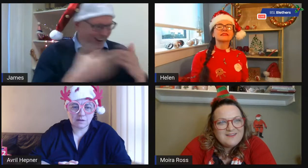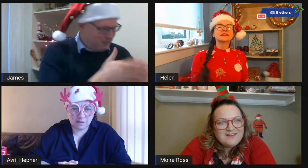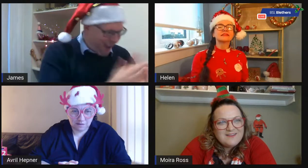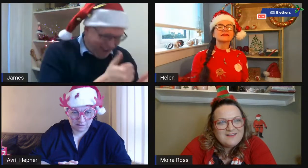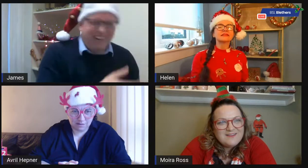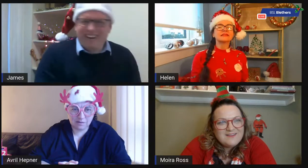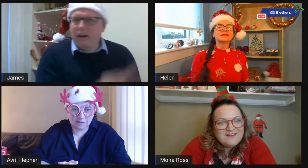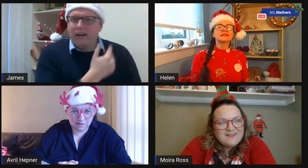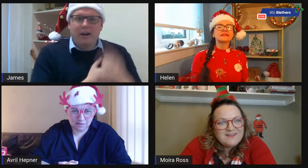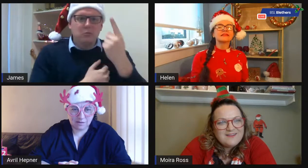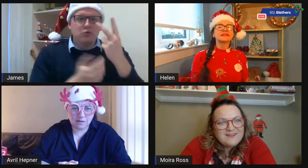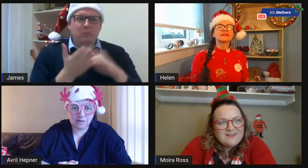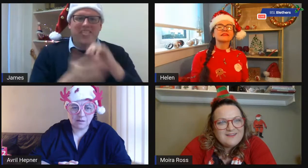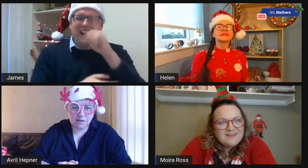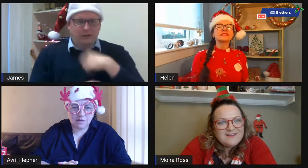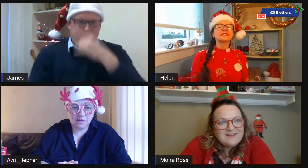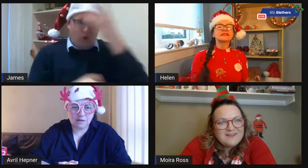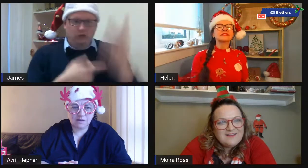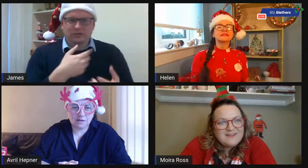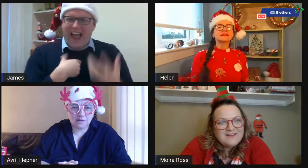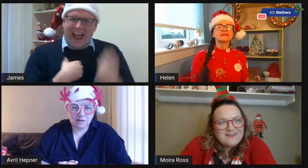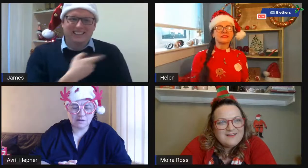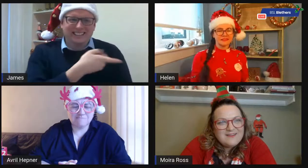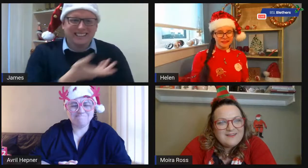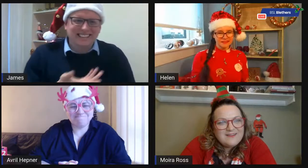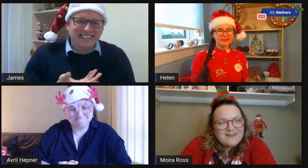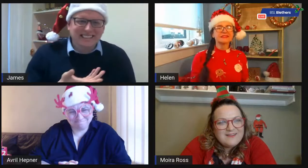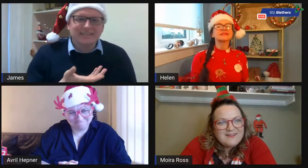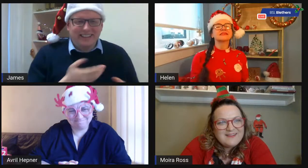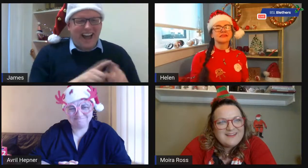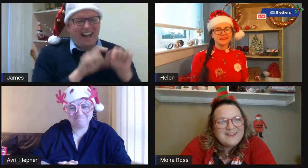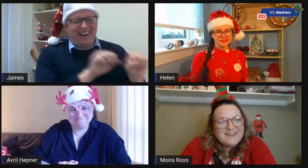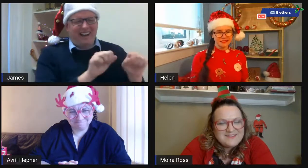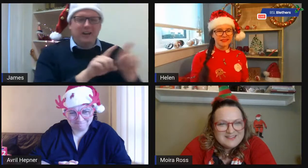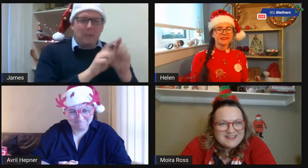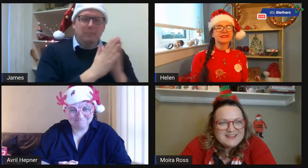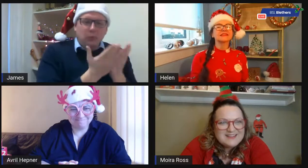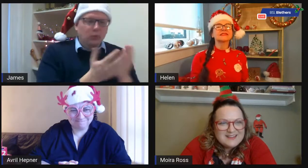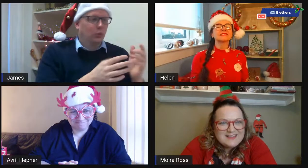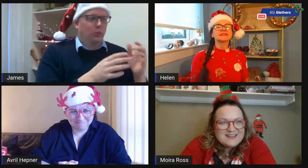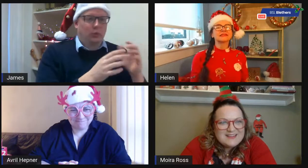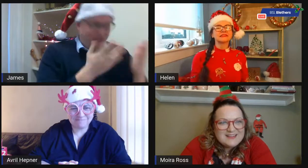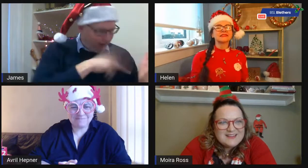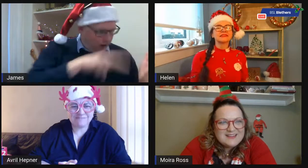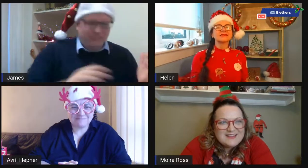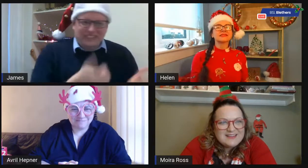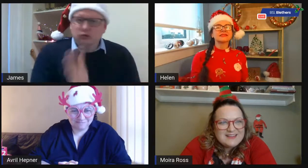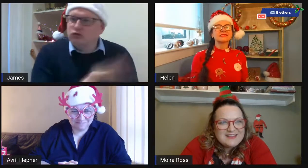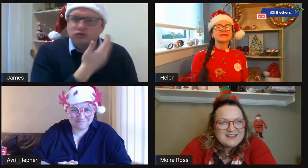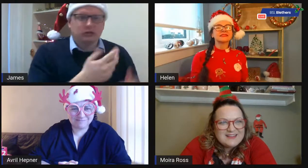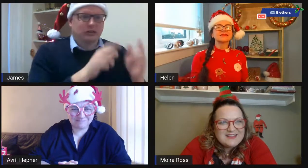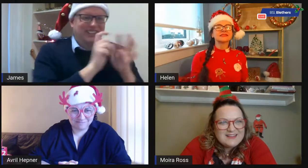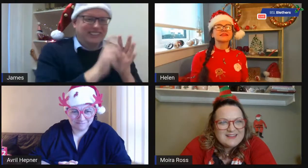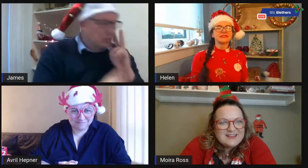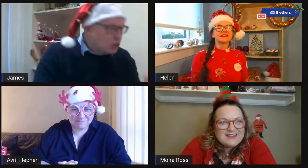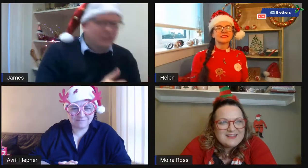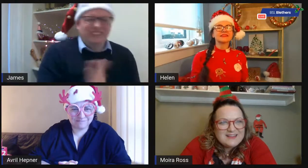when people gave me presents, I used to just look at it and 2 minutes later I'd forget about it. That was just me. I'd read a